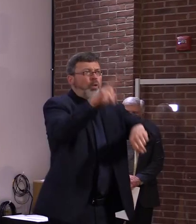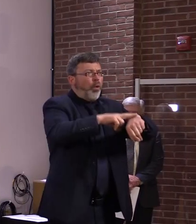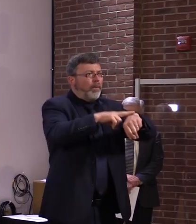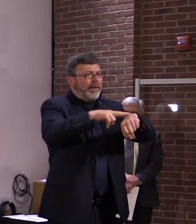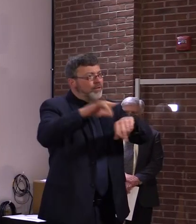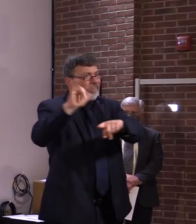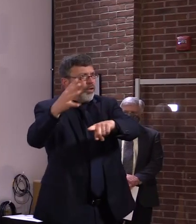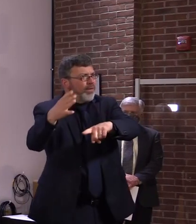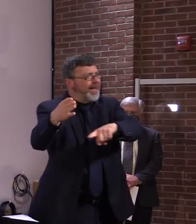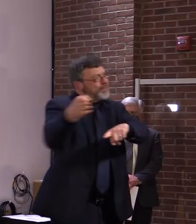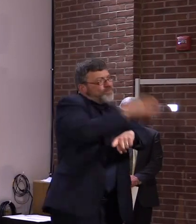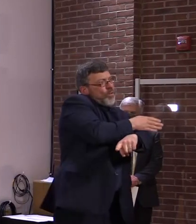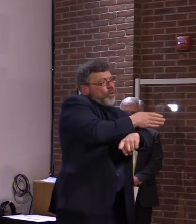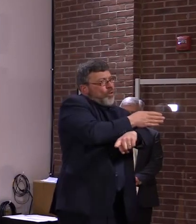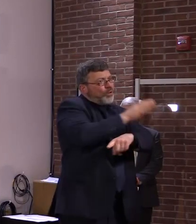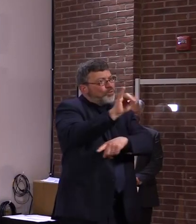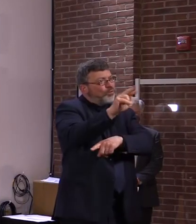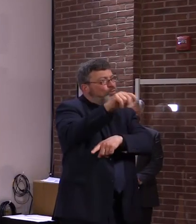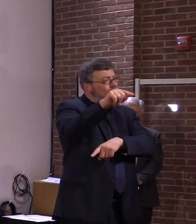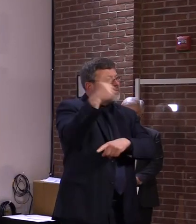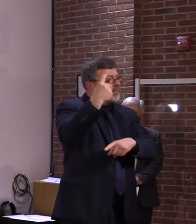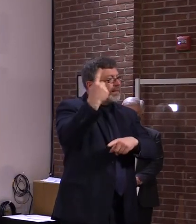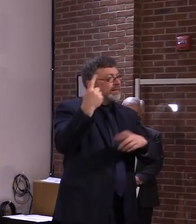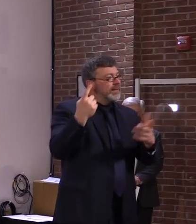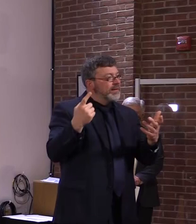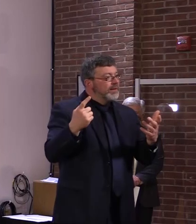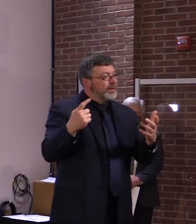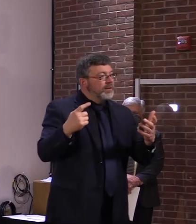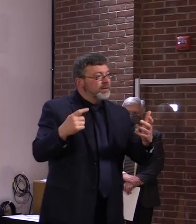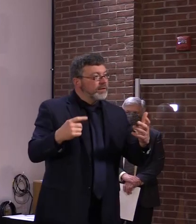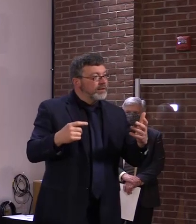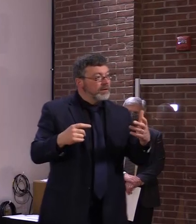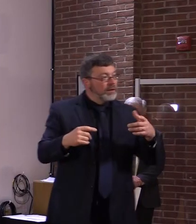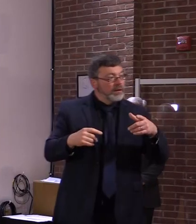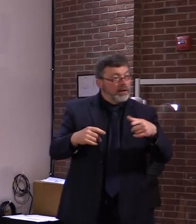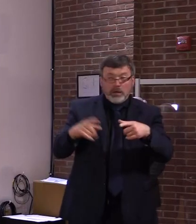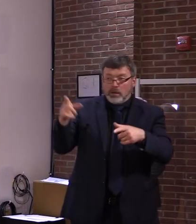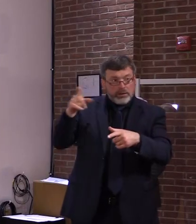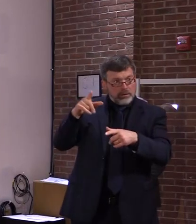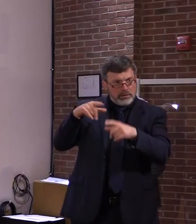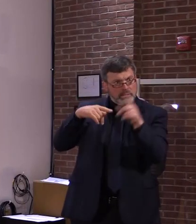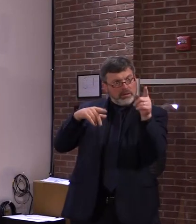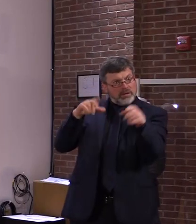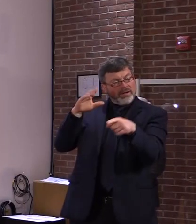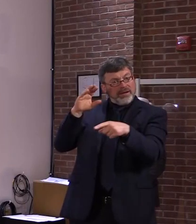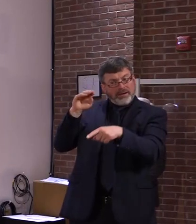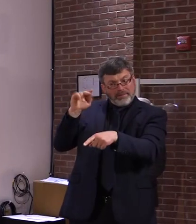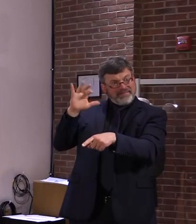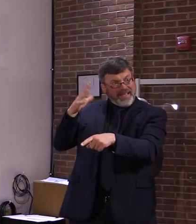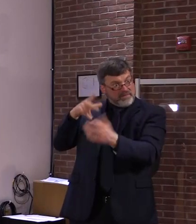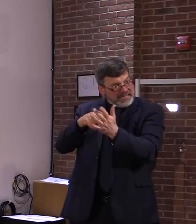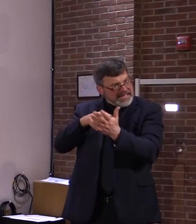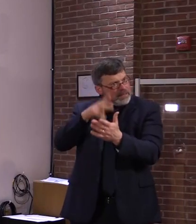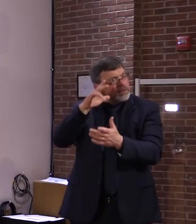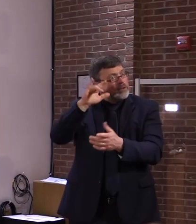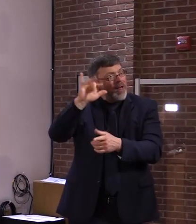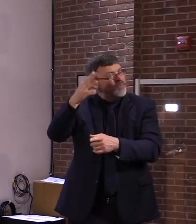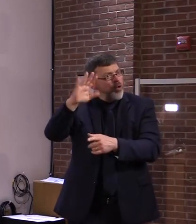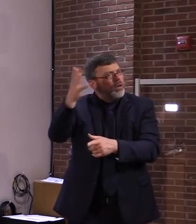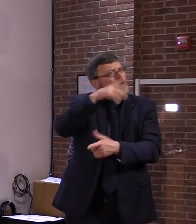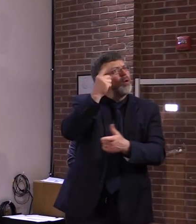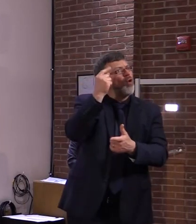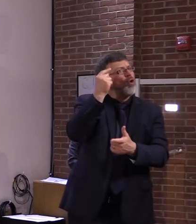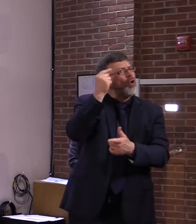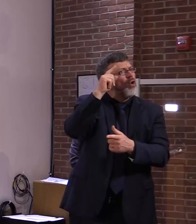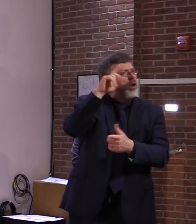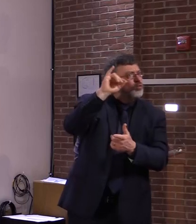chance, but to be perfectly honest with you, I'm watching that number, that age group, 18 to